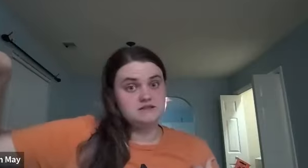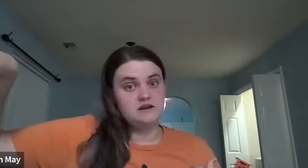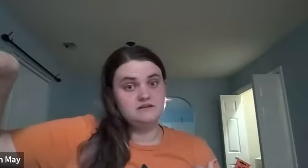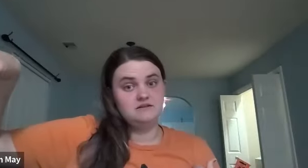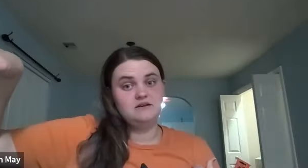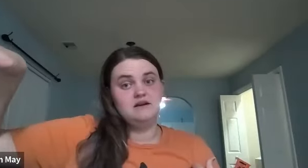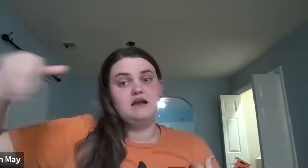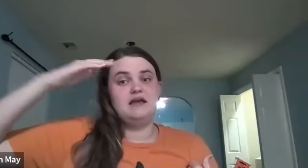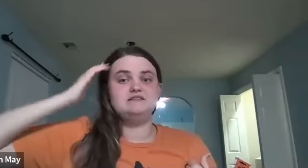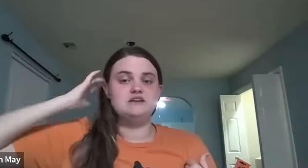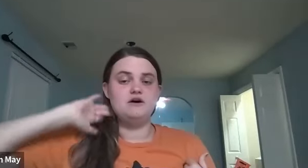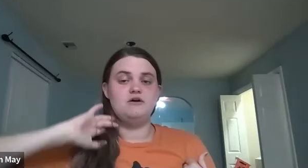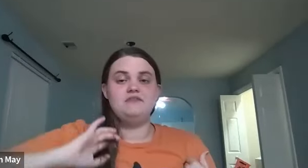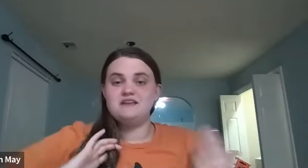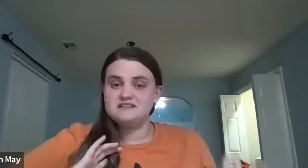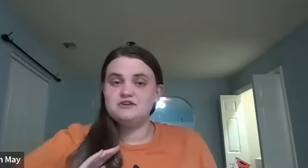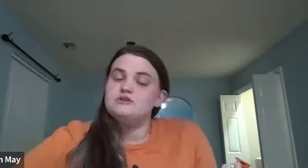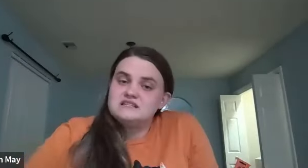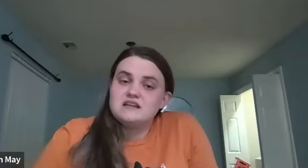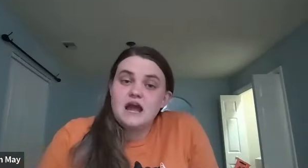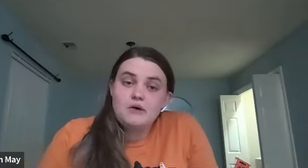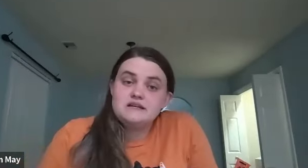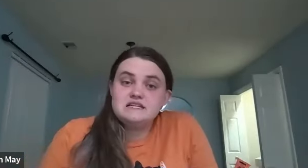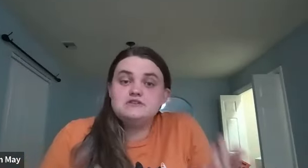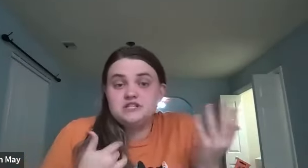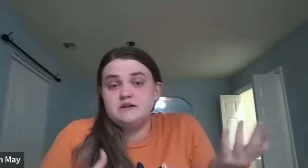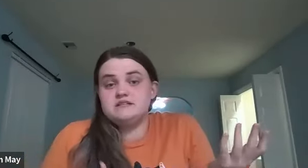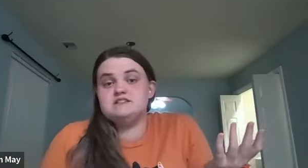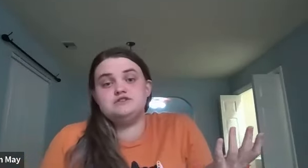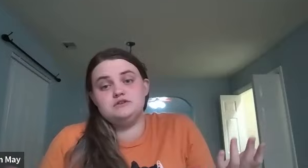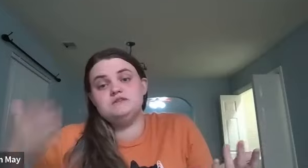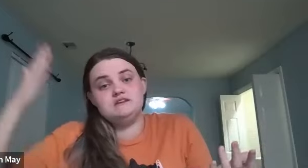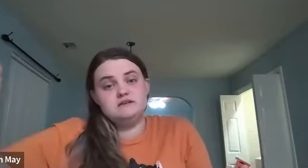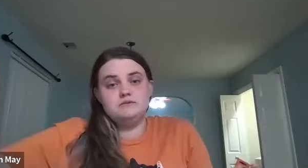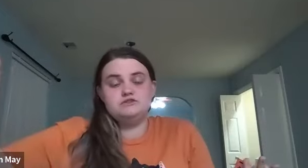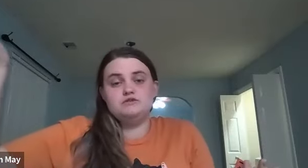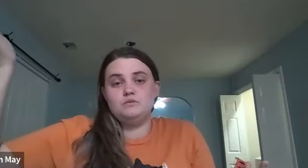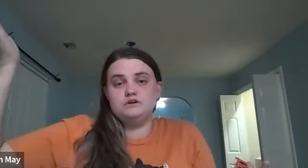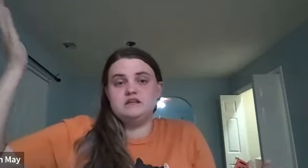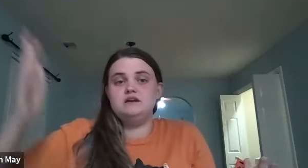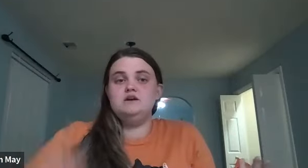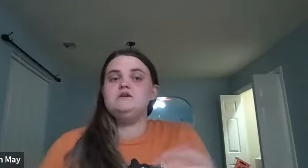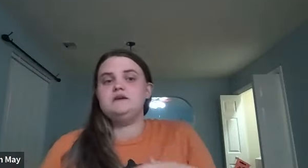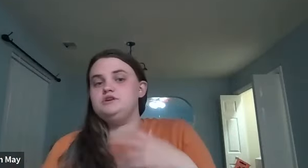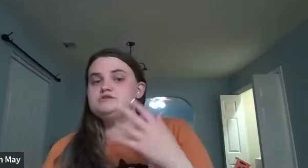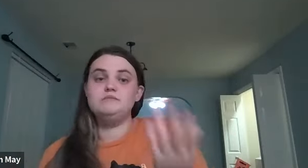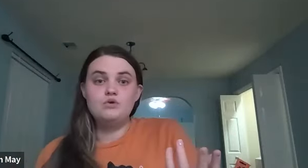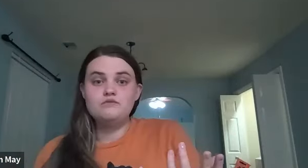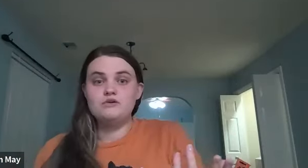sign. And so I think it's kind of cool because that's kind of how it is in English anyways, is there's certain things that there's certain words that they would use up north more than